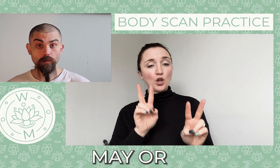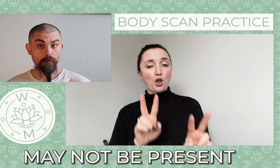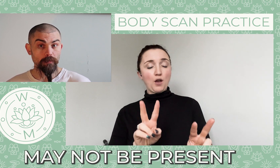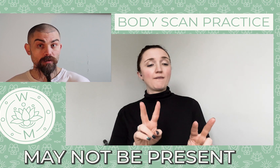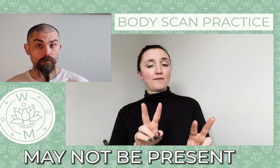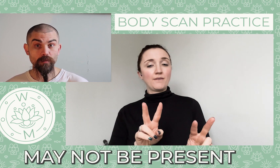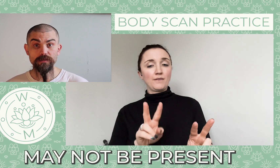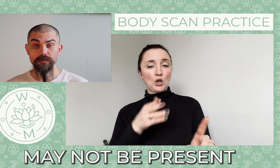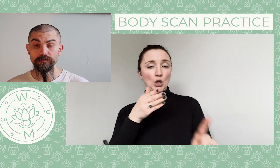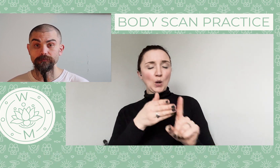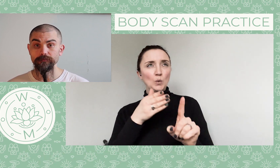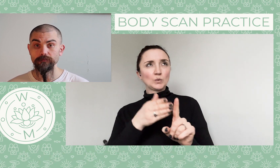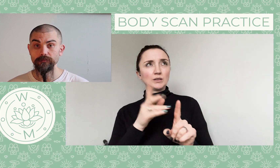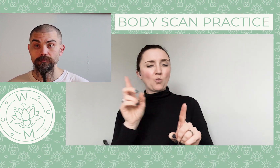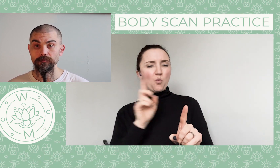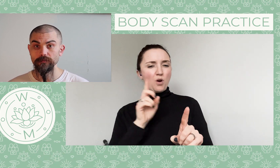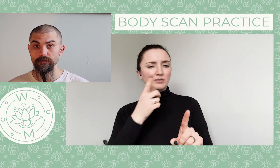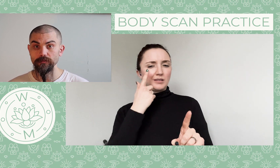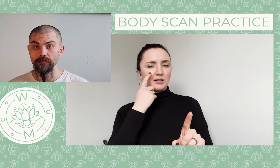may not be present.